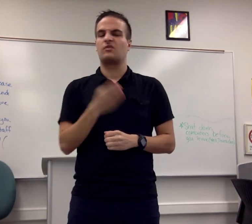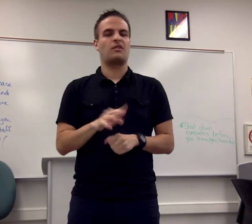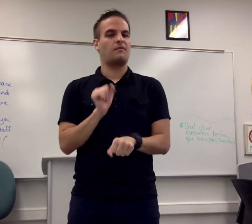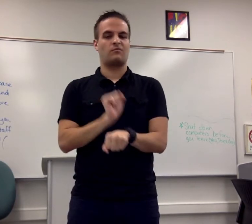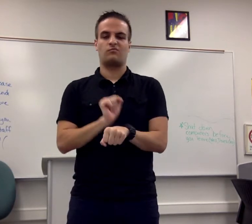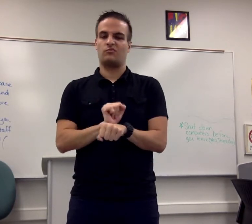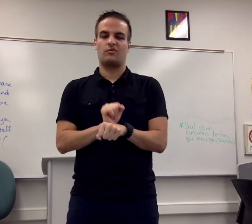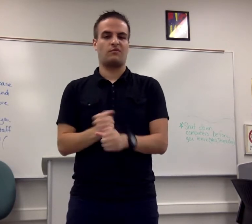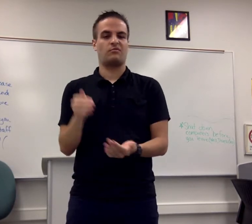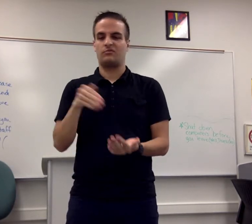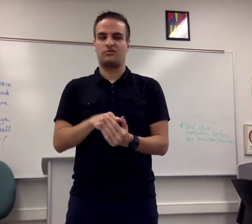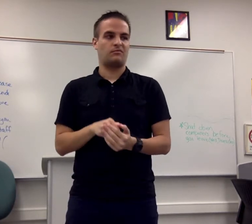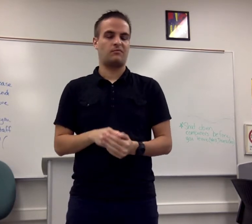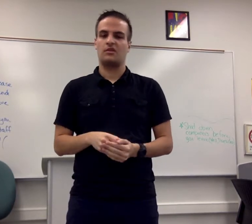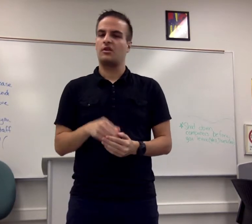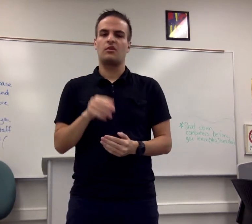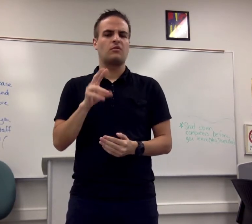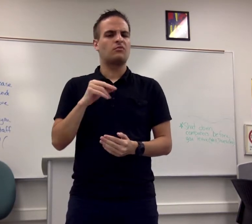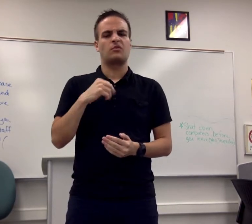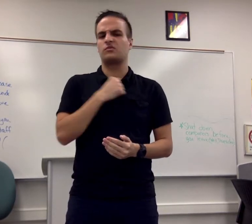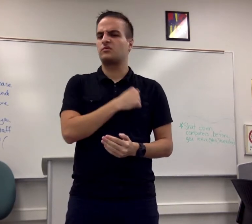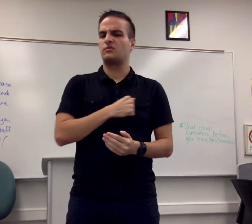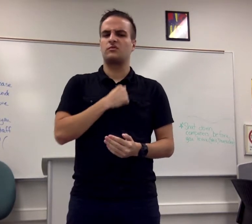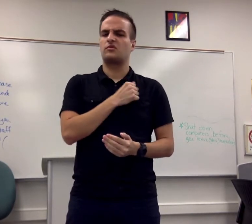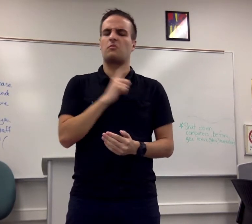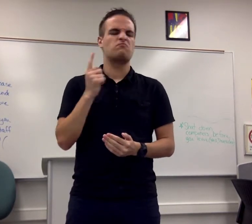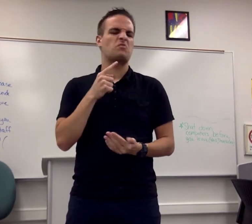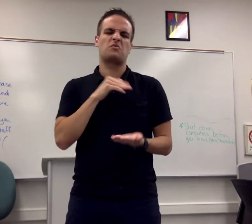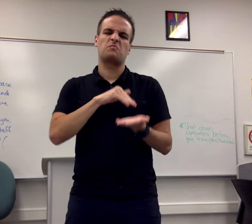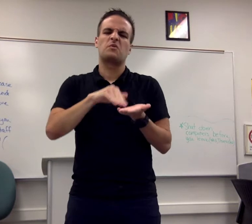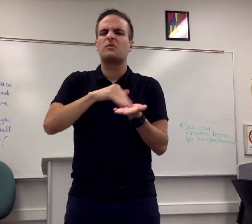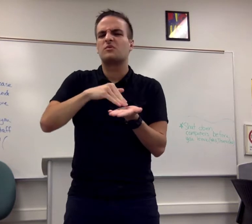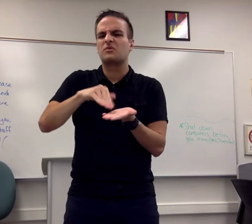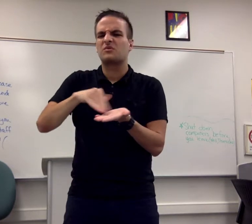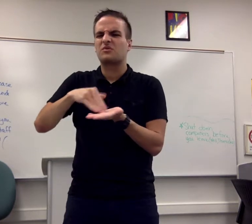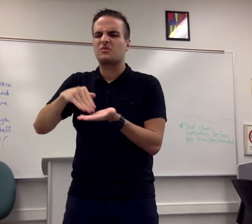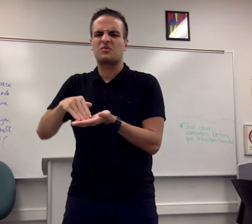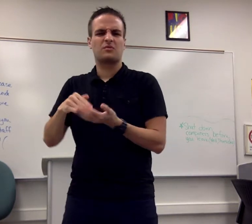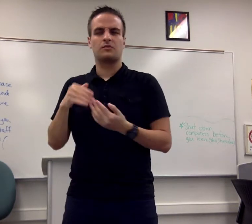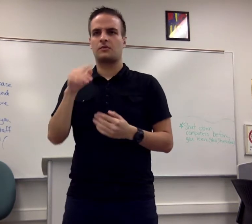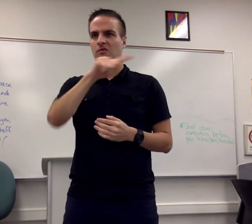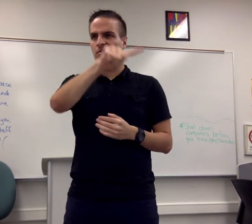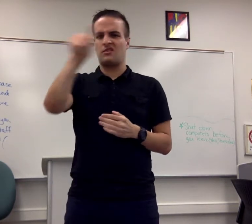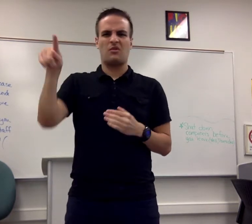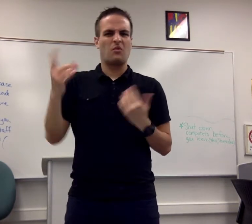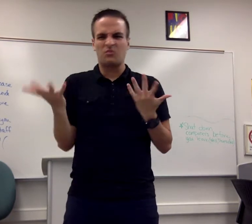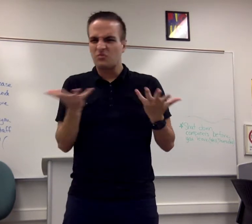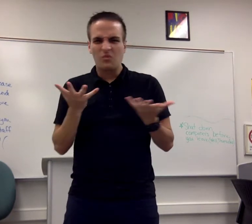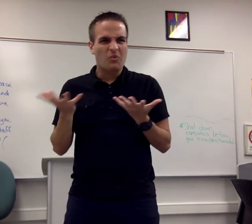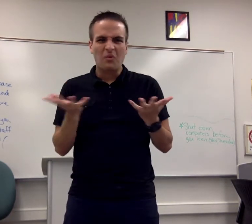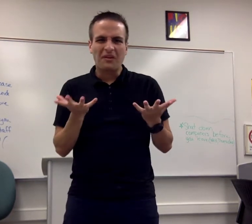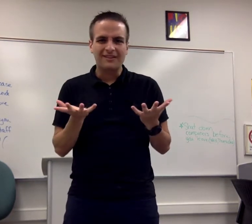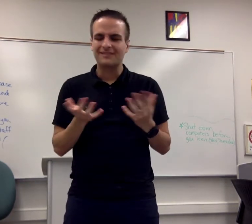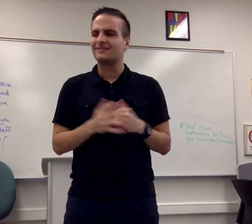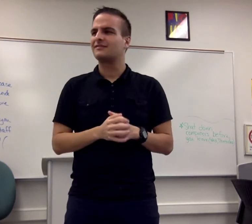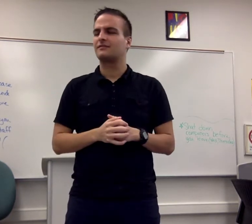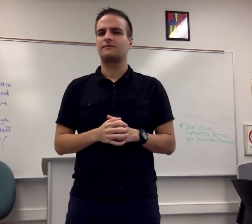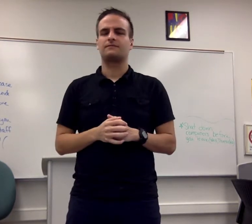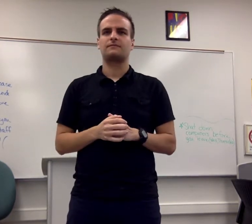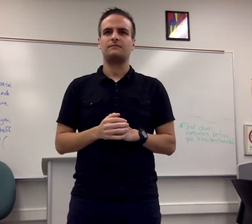because there was no apology. It was just excuse after excuse. No so apology? I mean, yeah. No excuse. So so they literally wrote